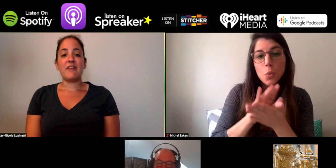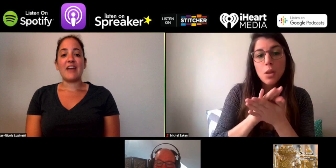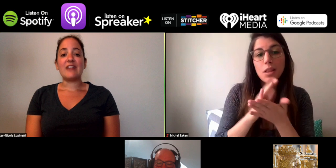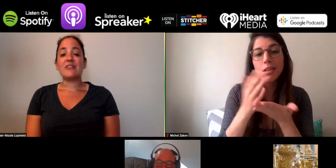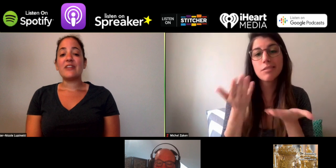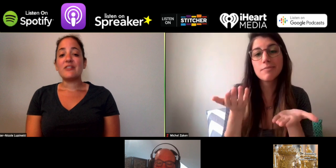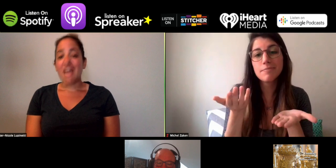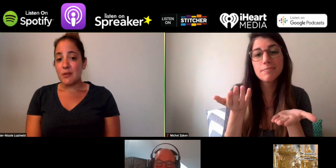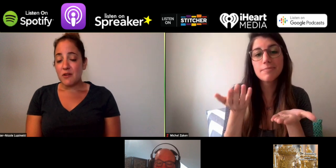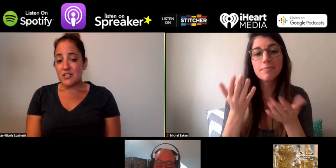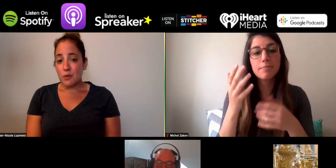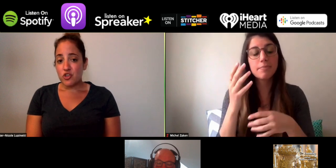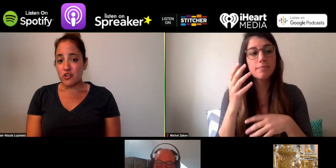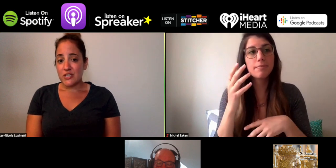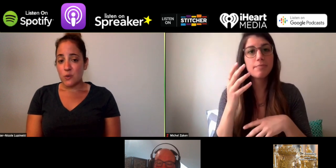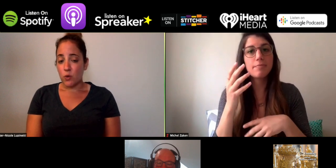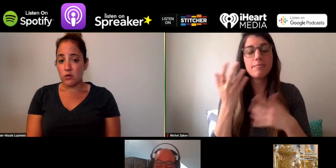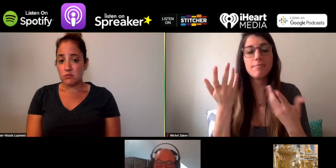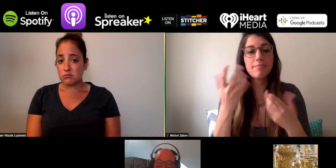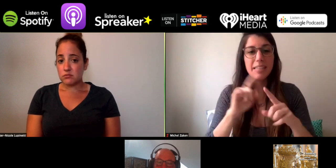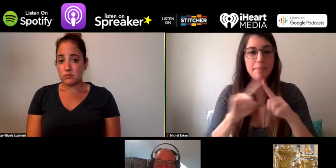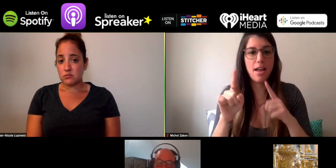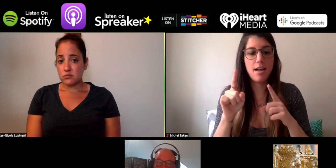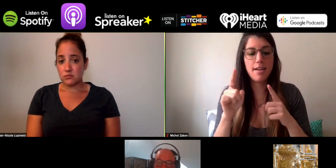maybe they've had a little tiny bit of exposure during school.